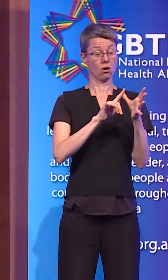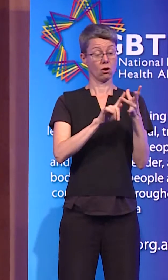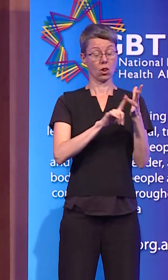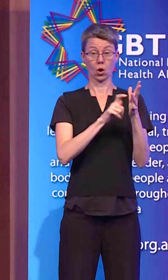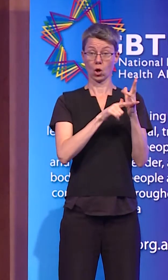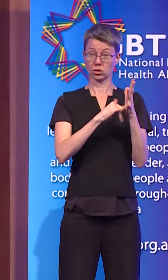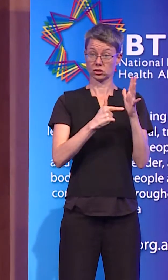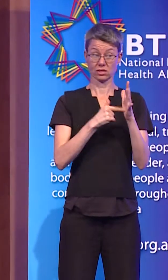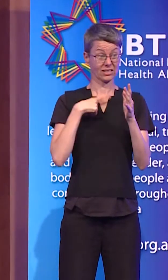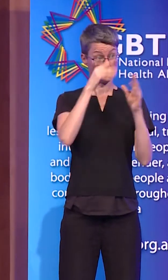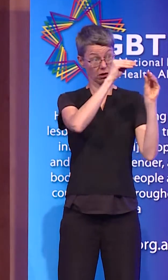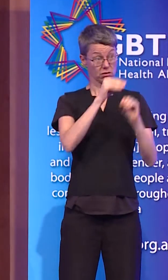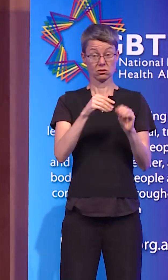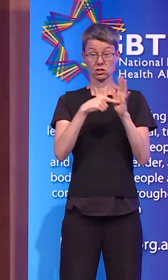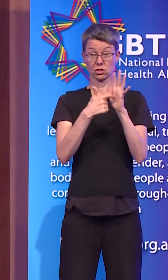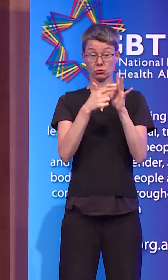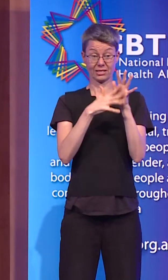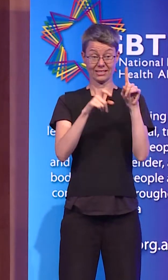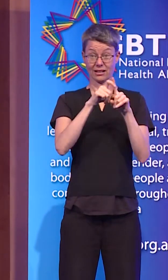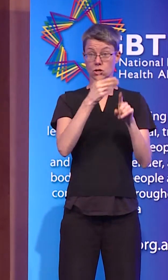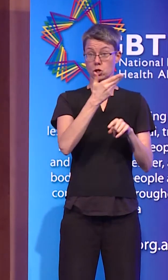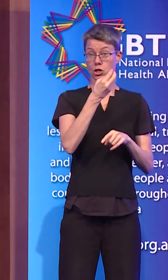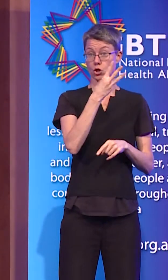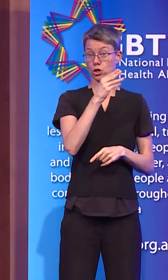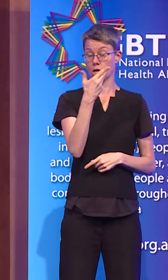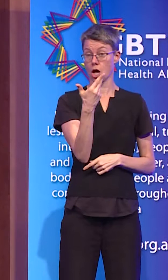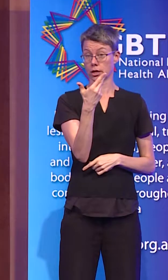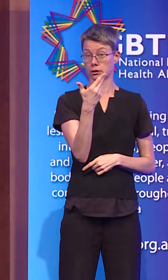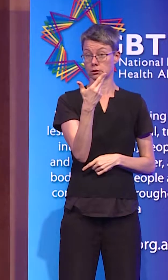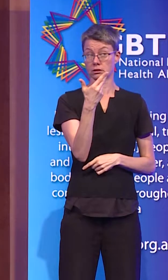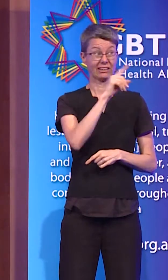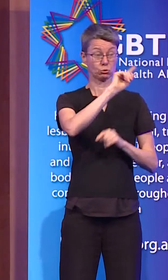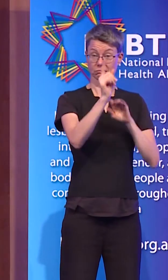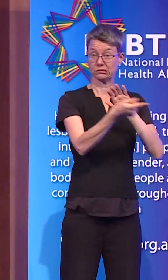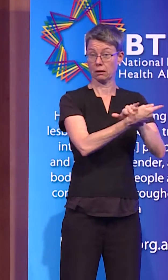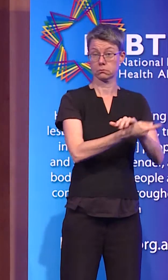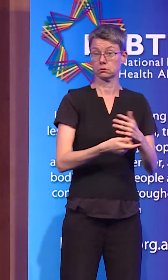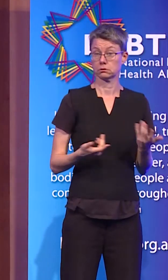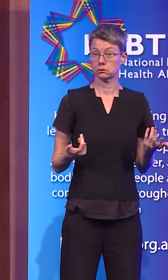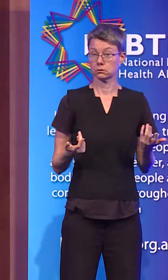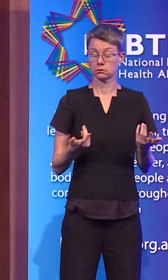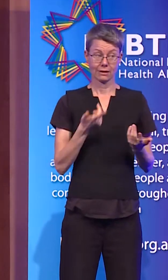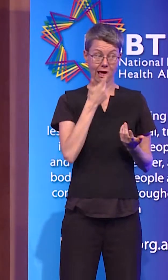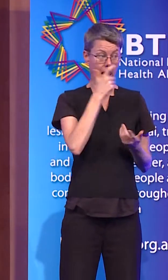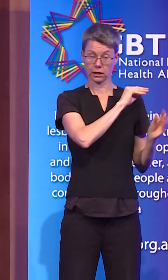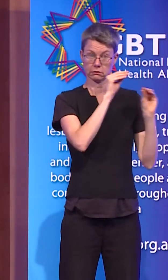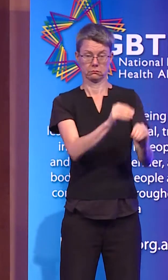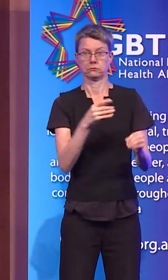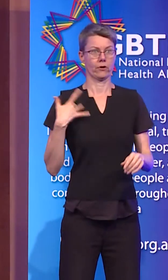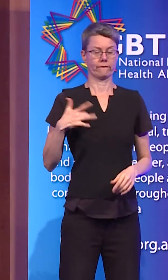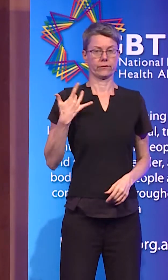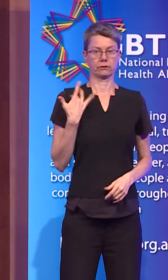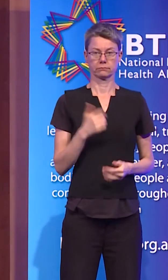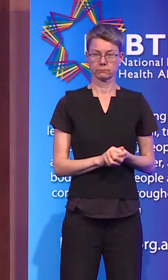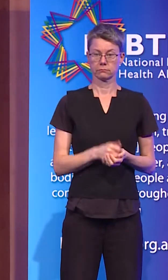why he ended up in Trinidad in 1939. He was a refugee, and very lucky to have made it there. A few